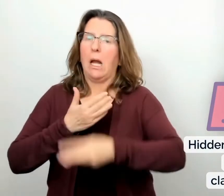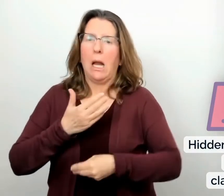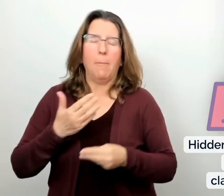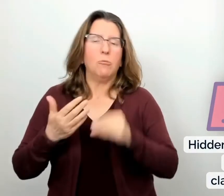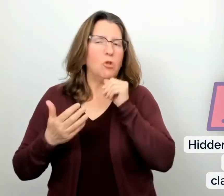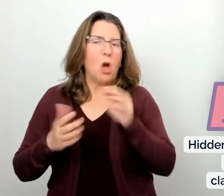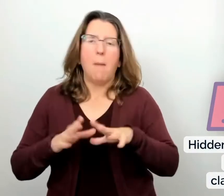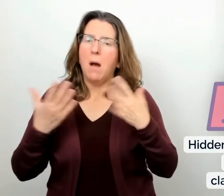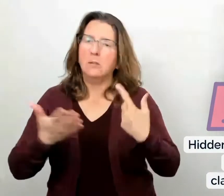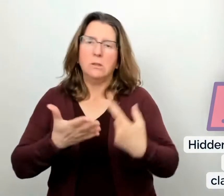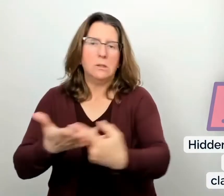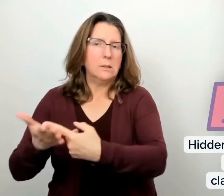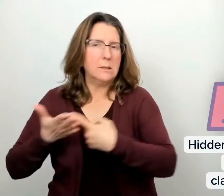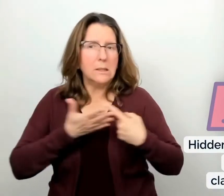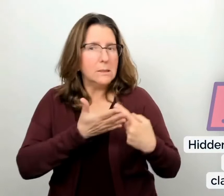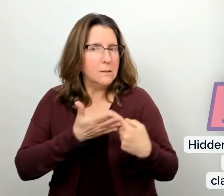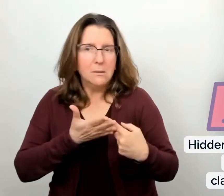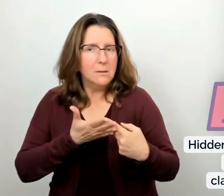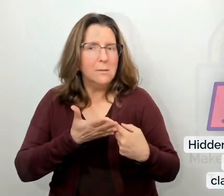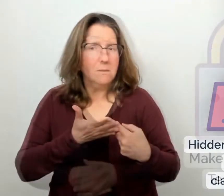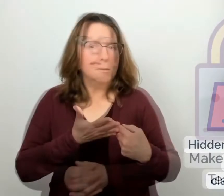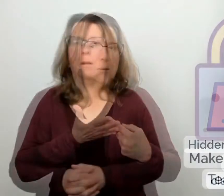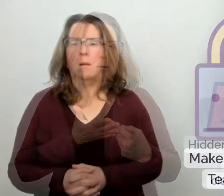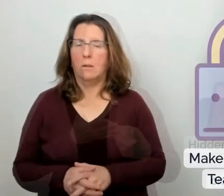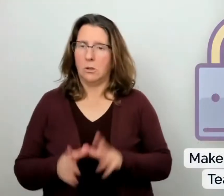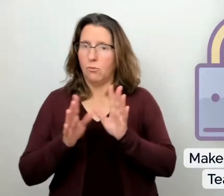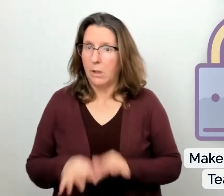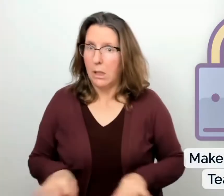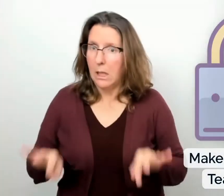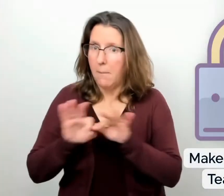hidden curriculums. It's the things that are never discussed.